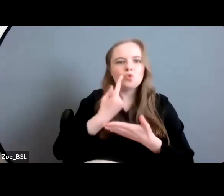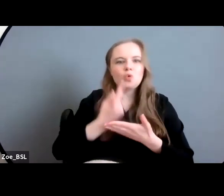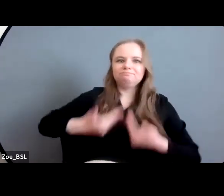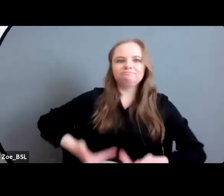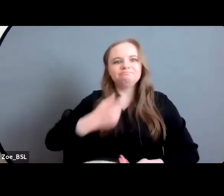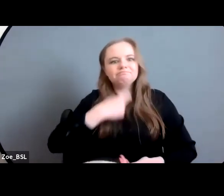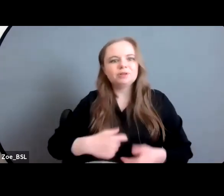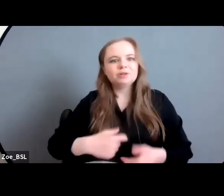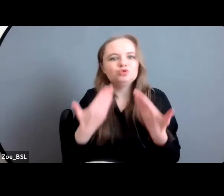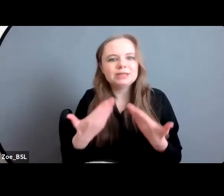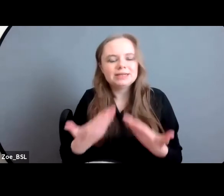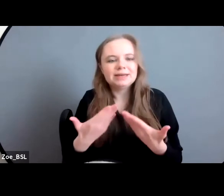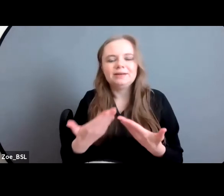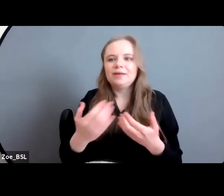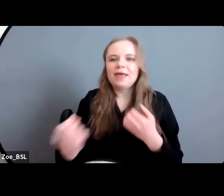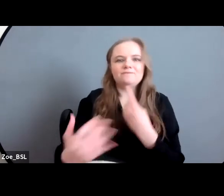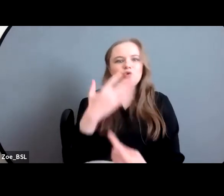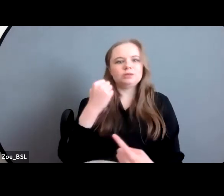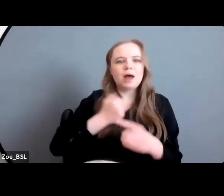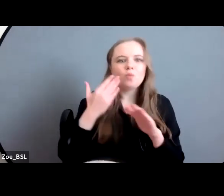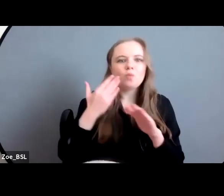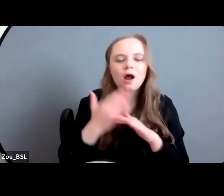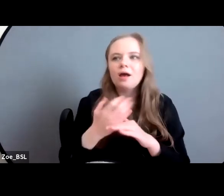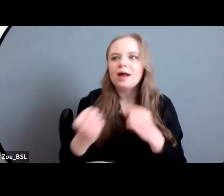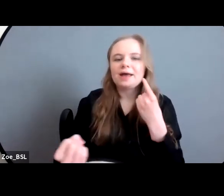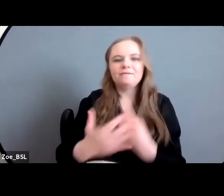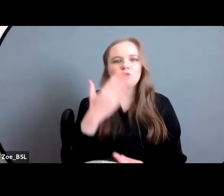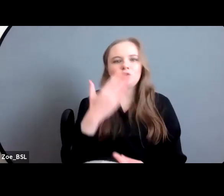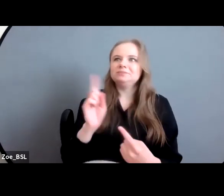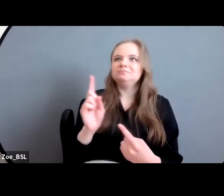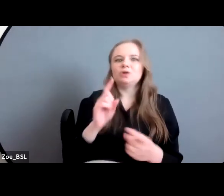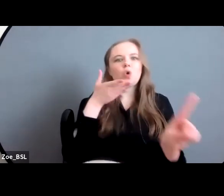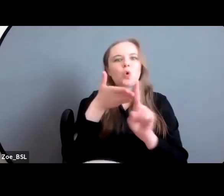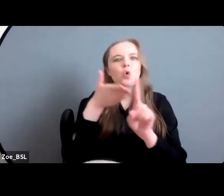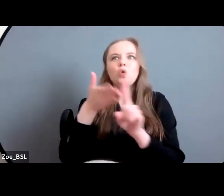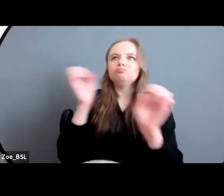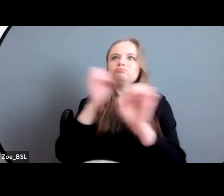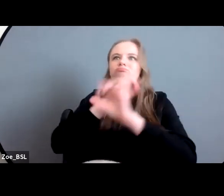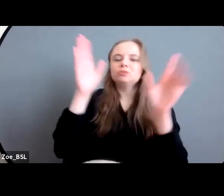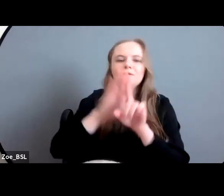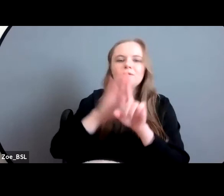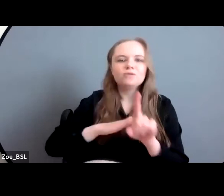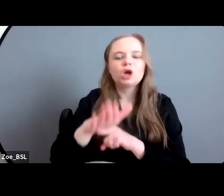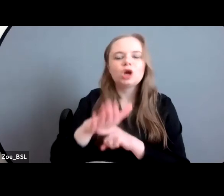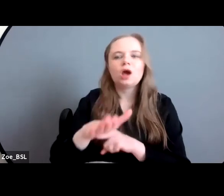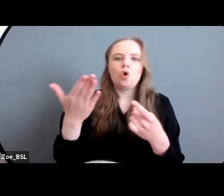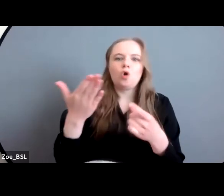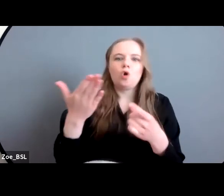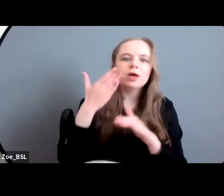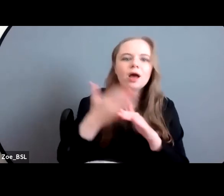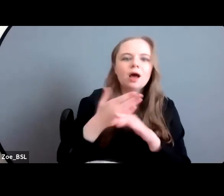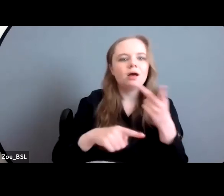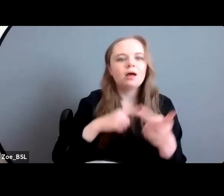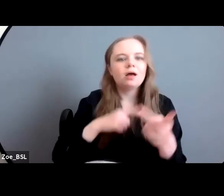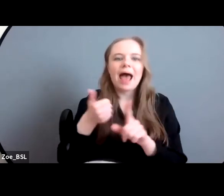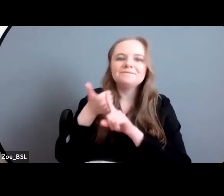the things that I want to do going forward in my career, in my advocacy, and in my career to support